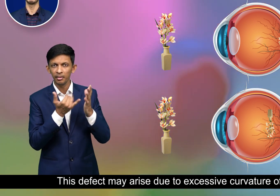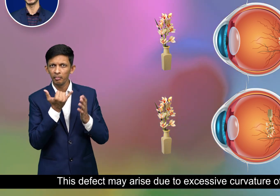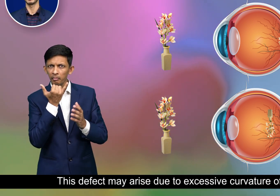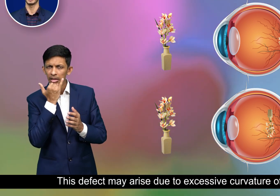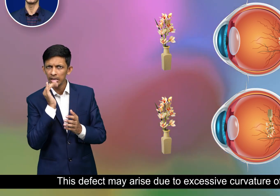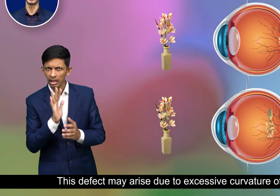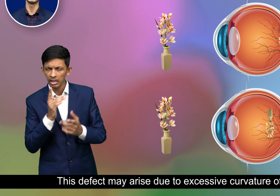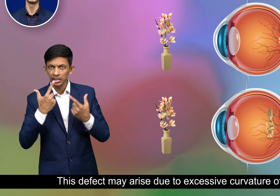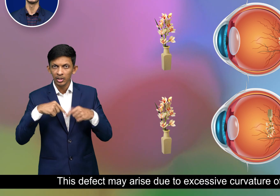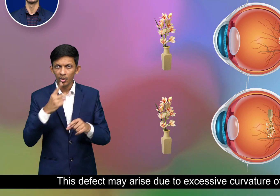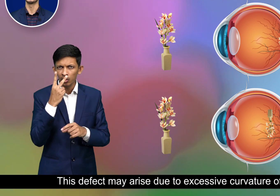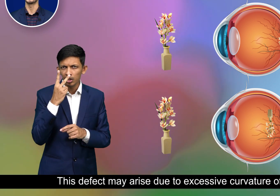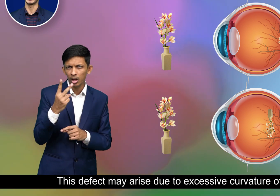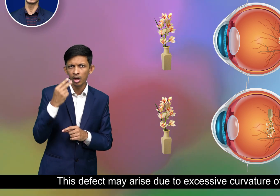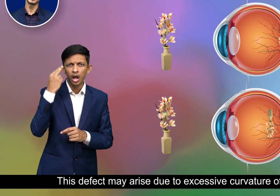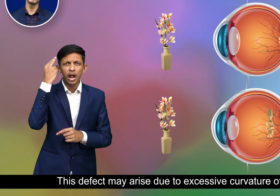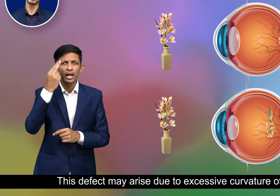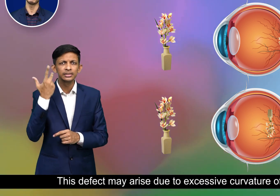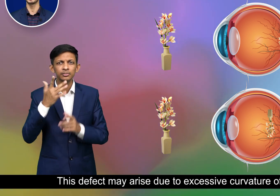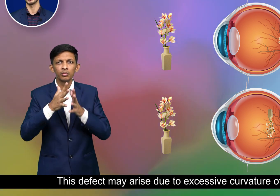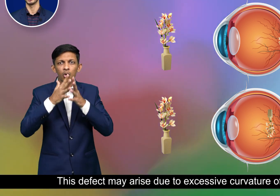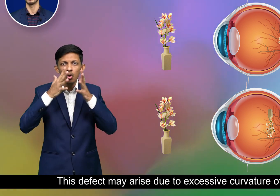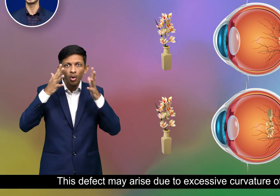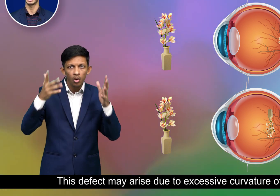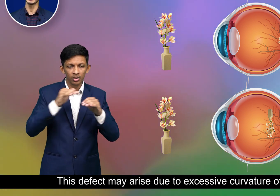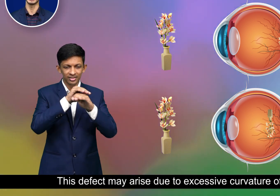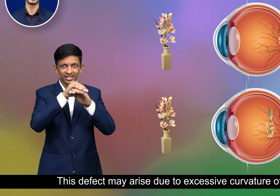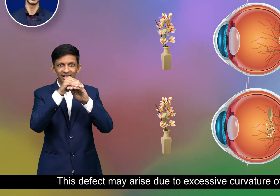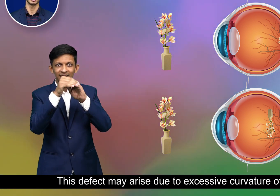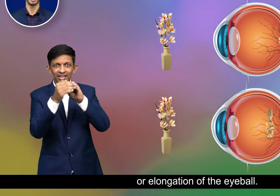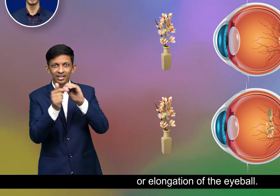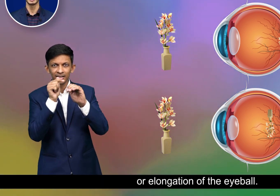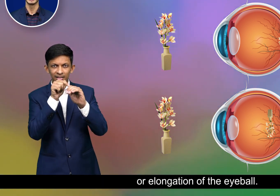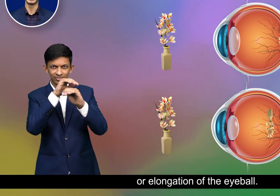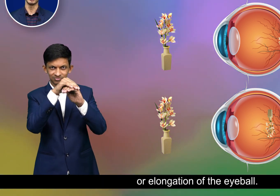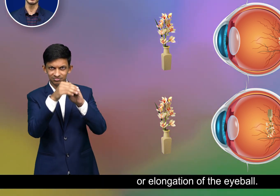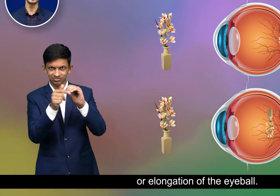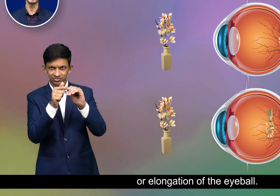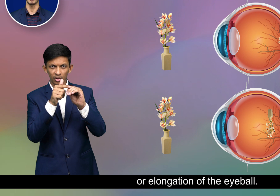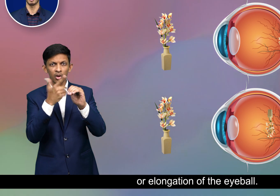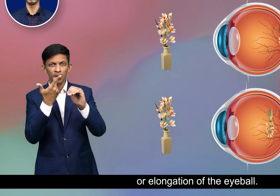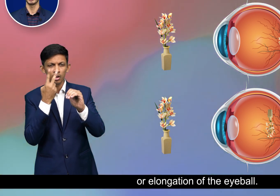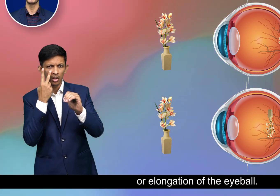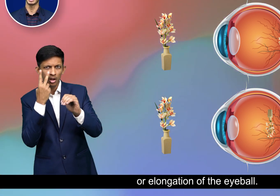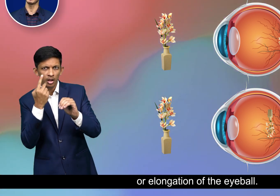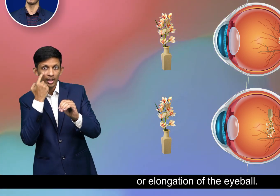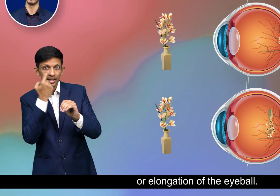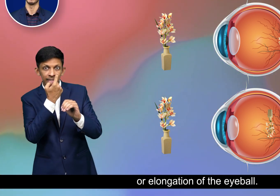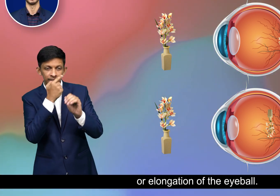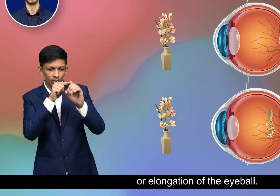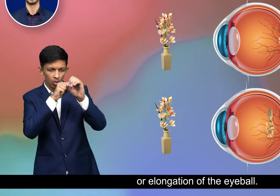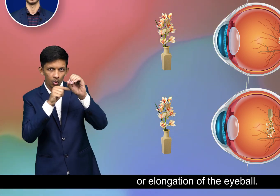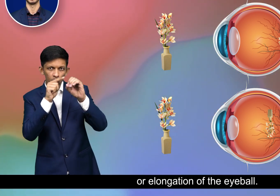This defect may arise due to excessive curvature of the eye lens or elongation of the